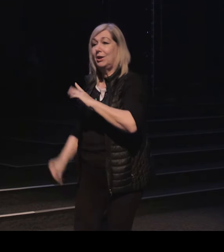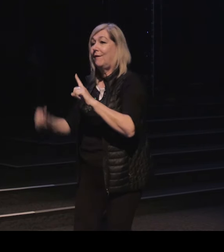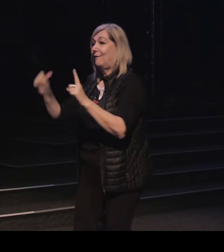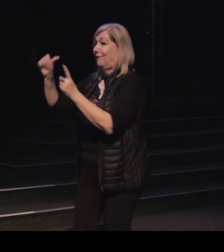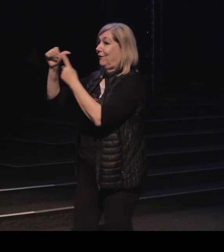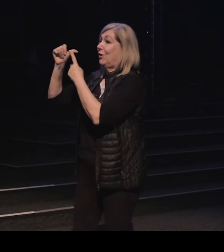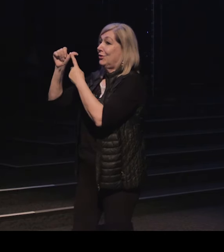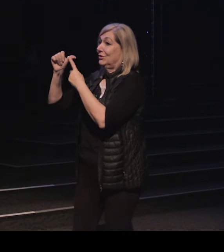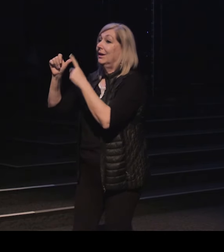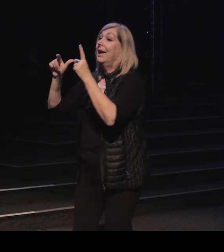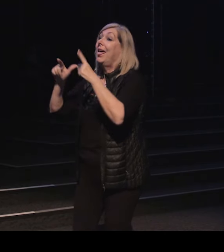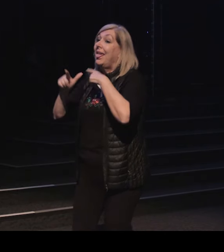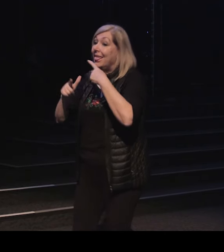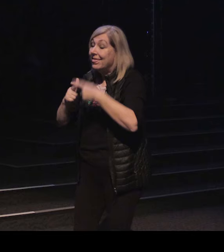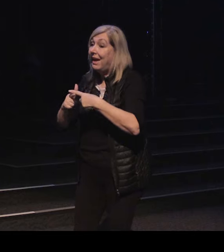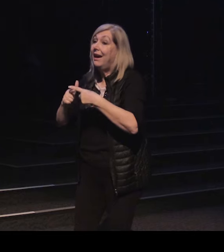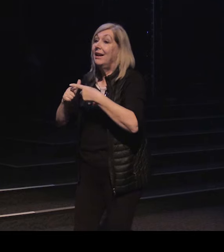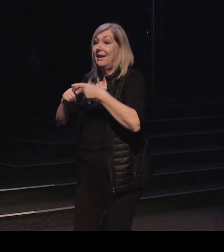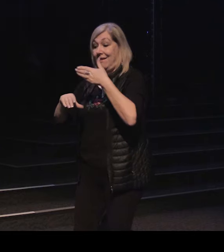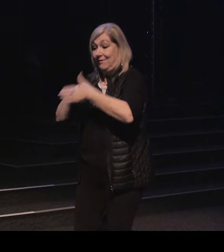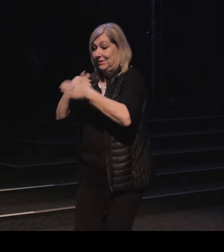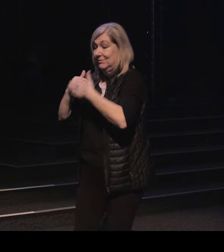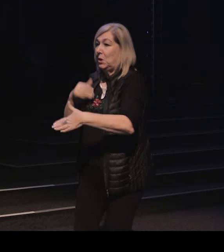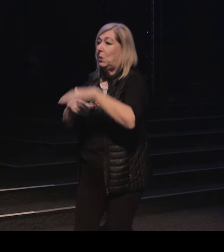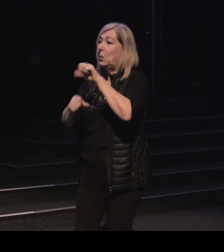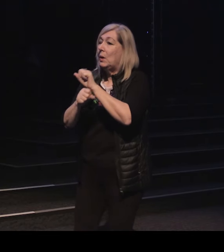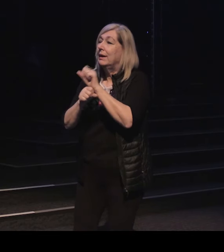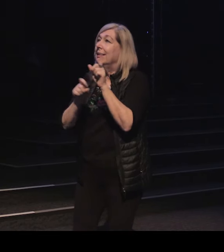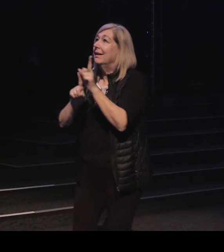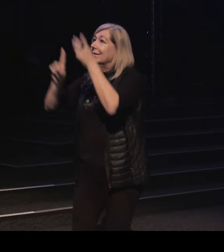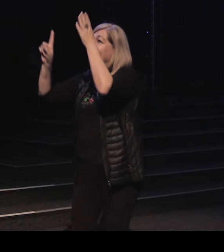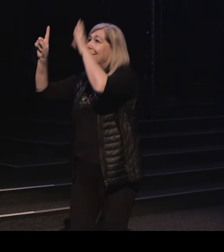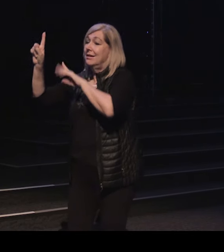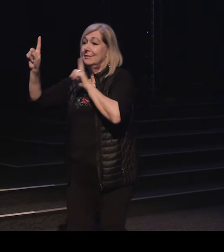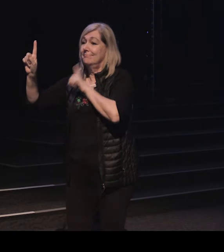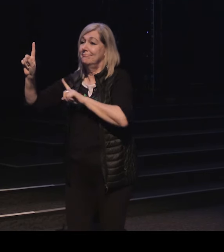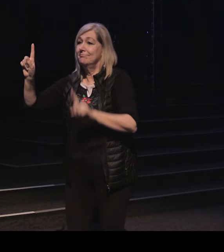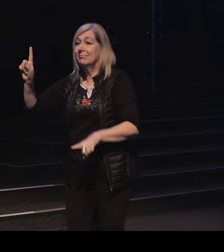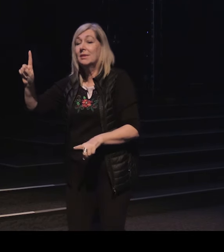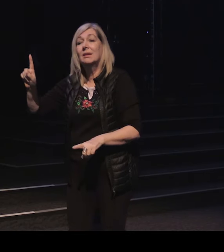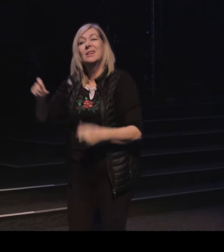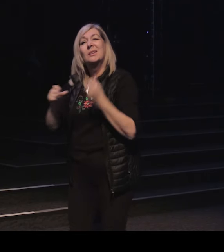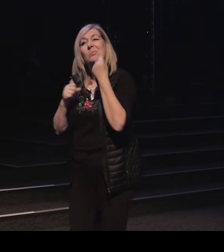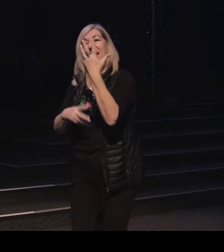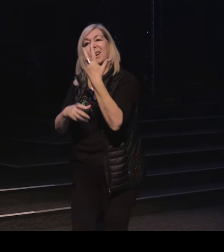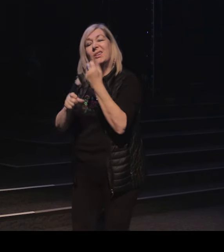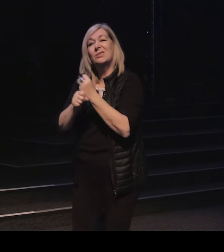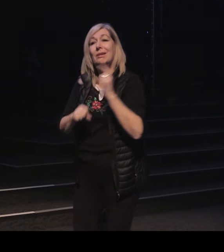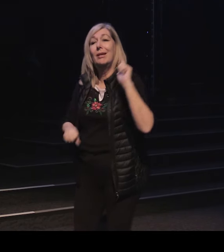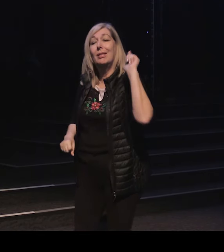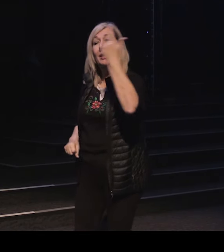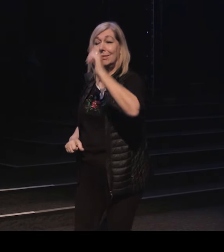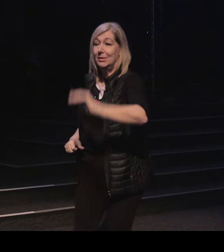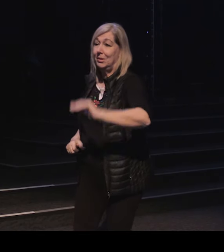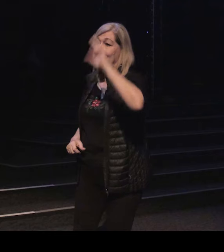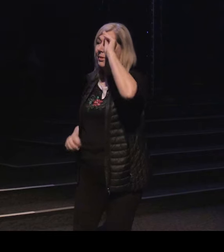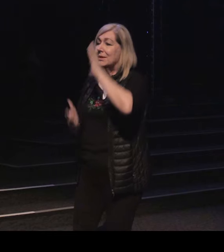and then work as God directed. Many years after this, the young boy, now a